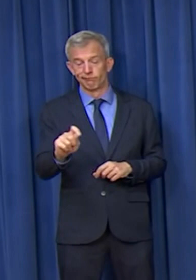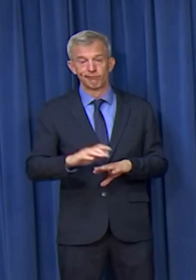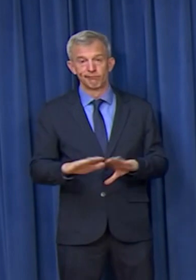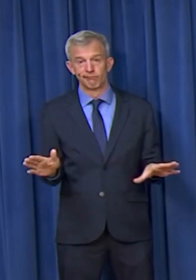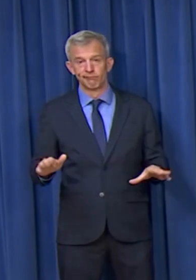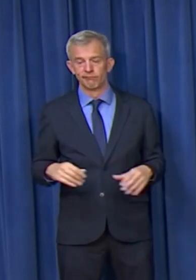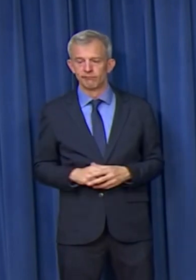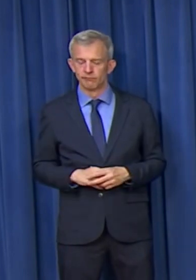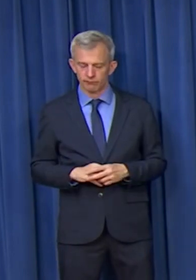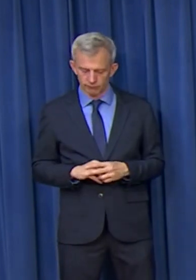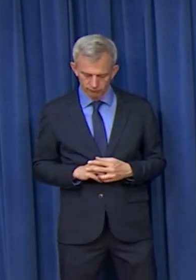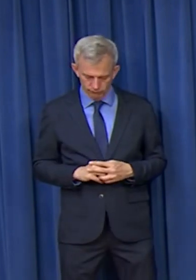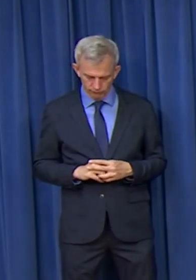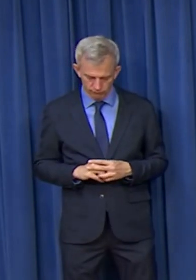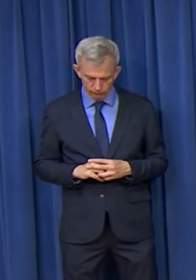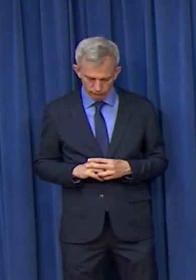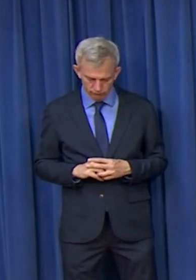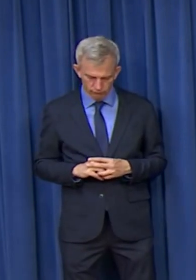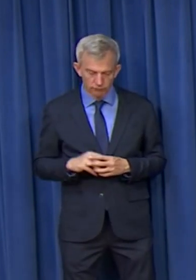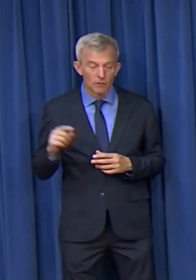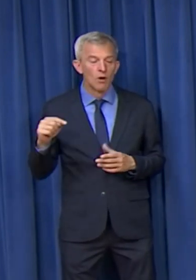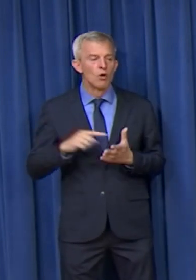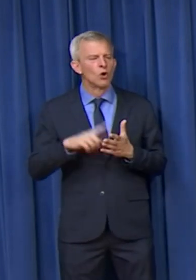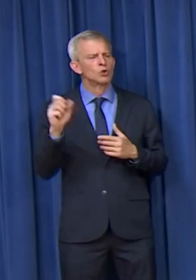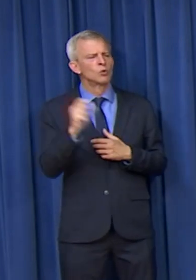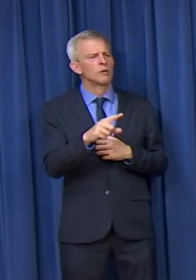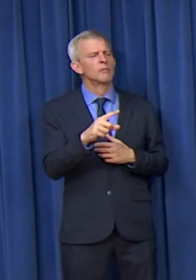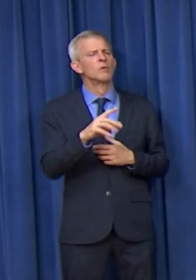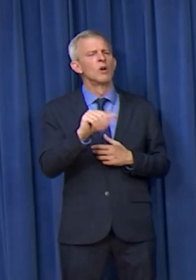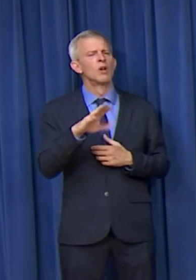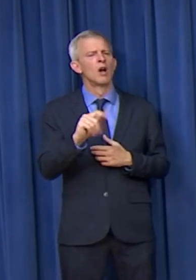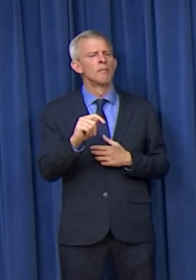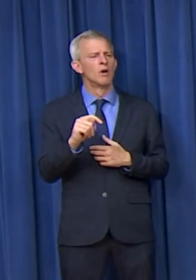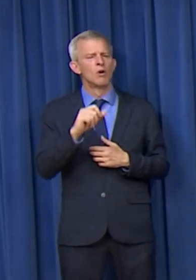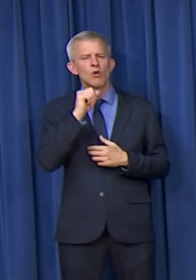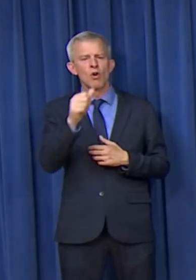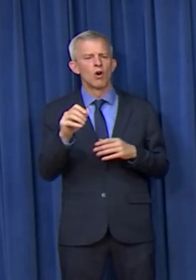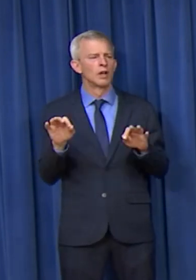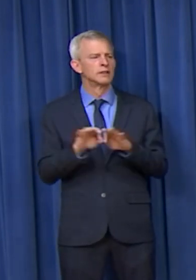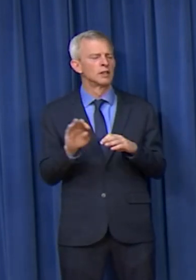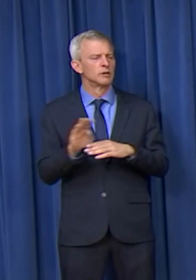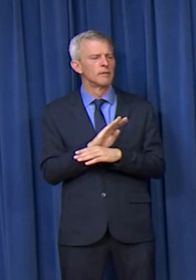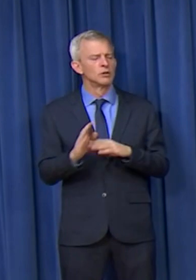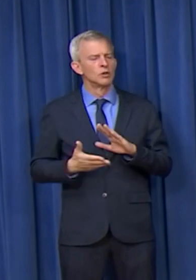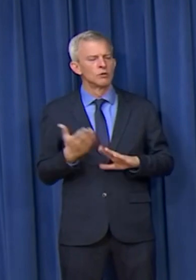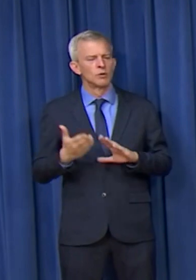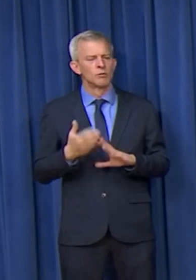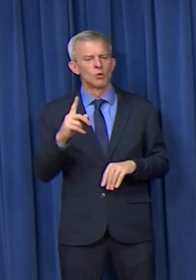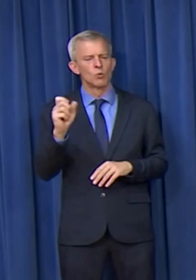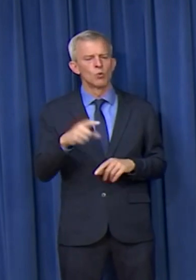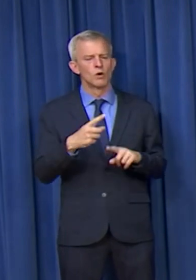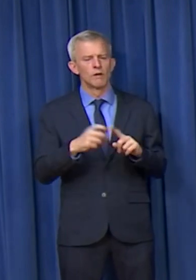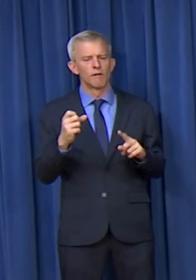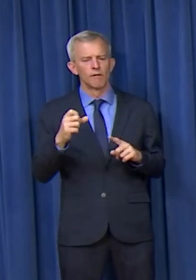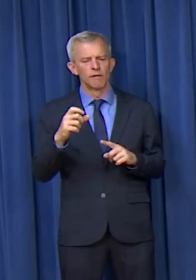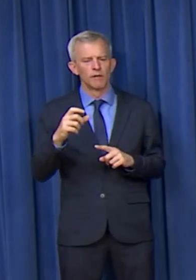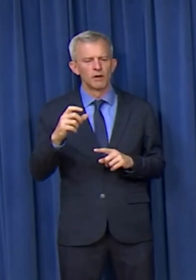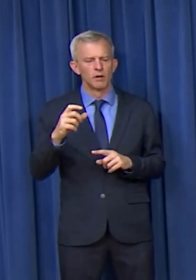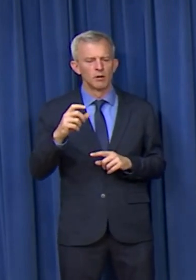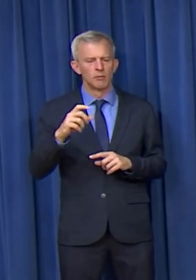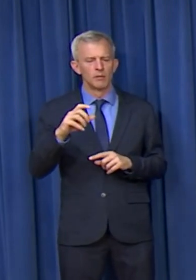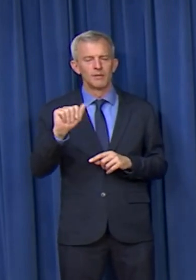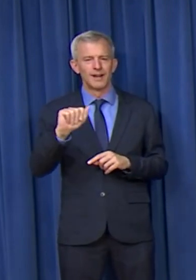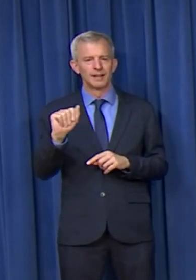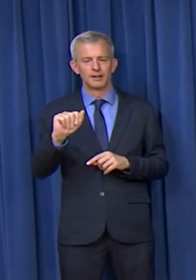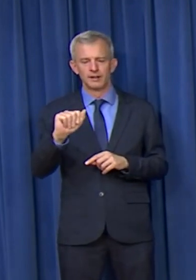Regarding non-essential businesses operating during the mayor's emergency order, we have a question from Stephanie Dazio at the